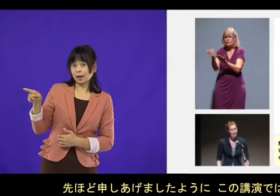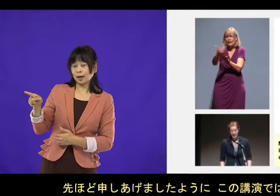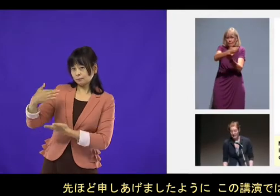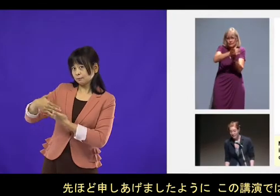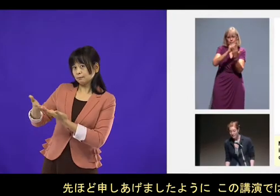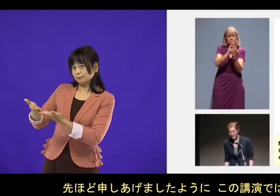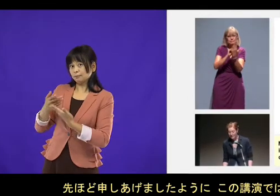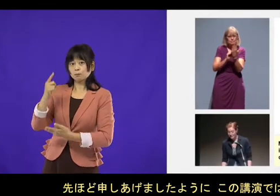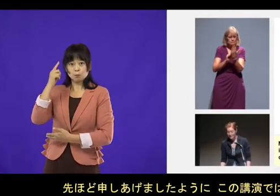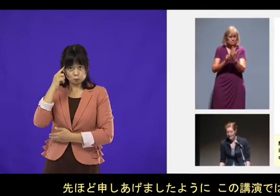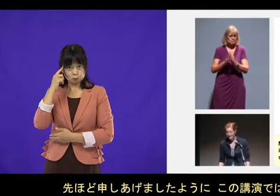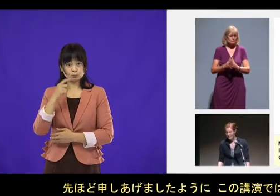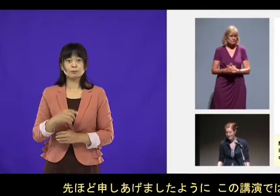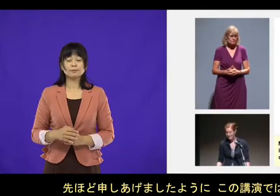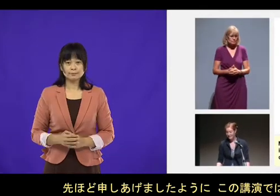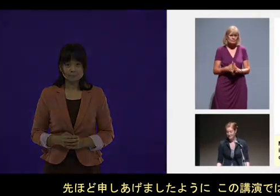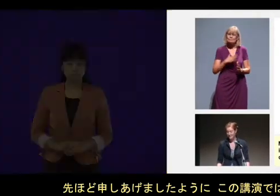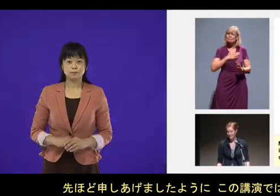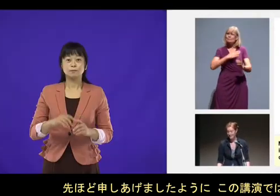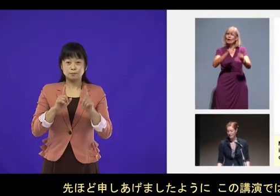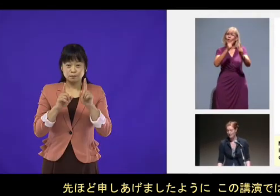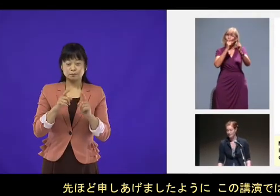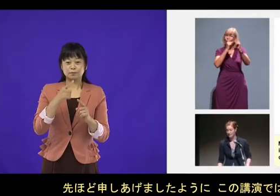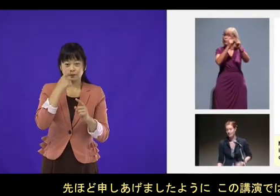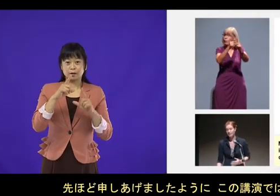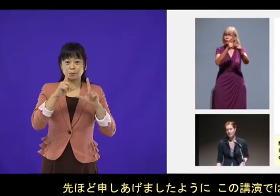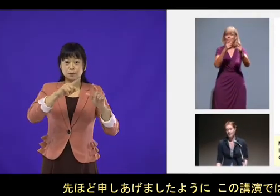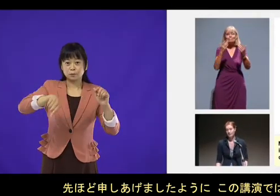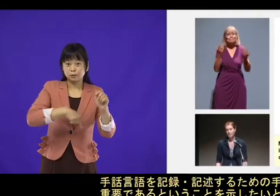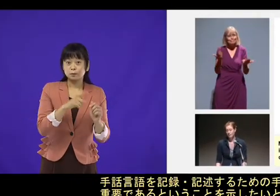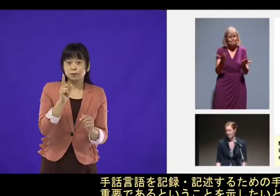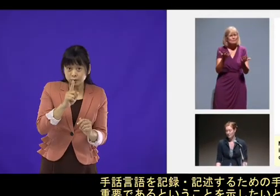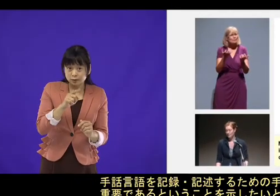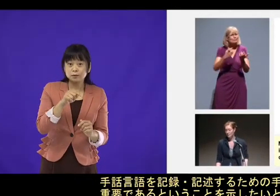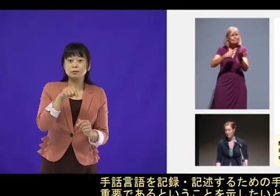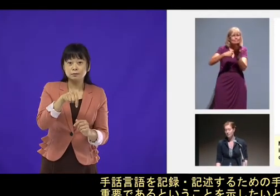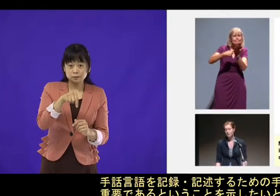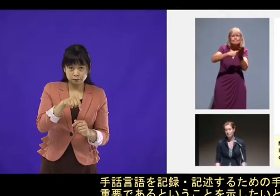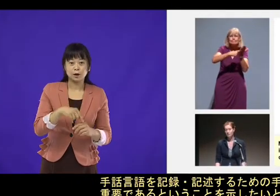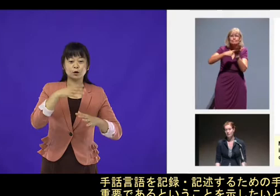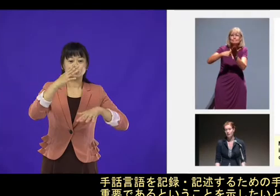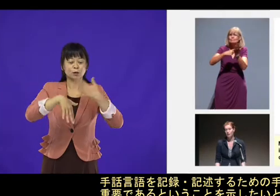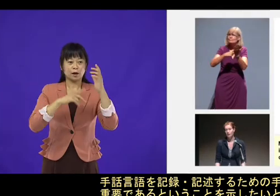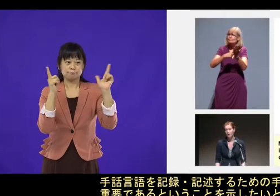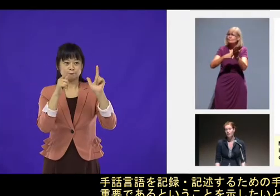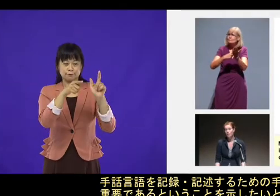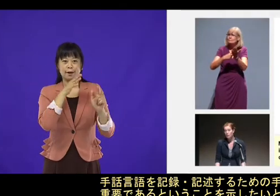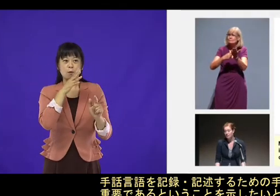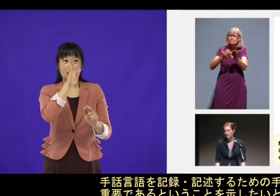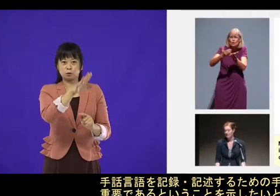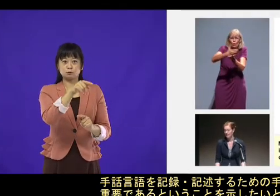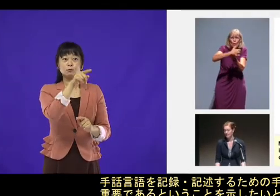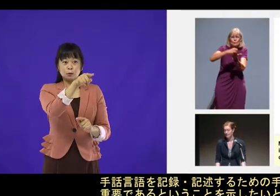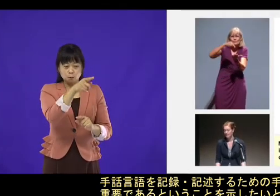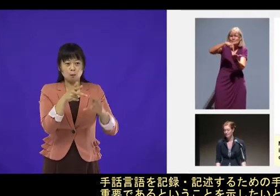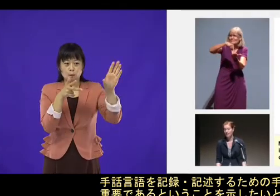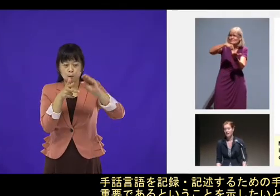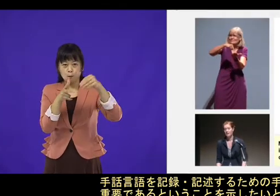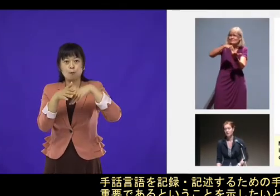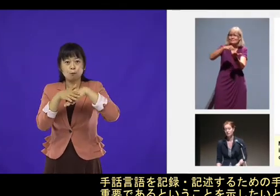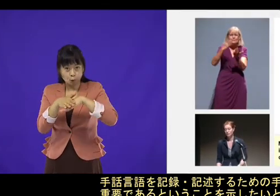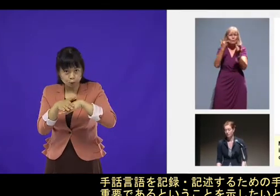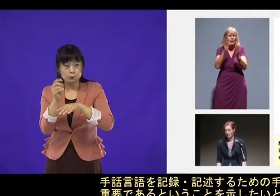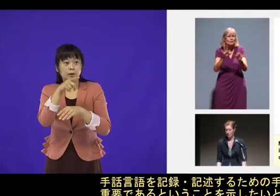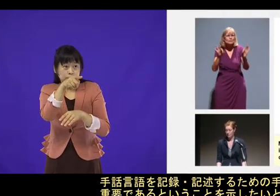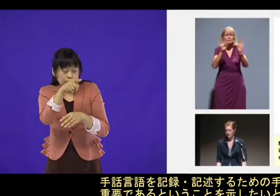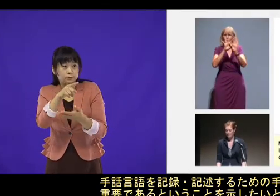So my aim for this presentation, as I just said, I would like to sort of demonstrate the importance of corpus analysis